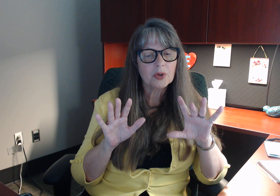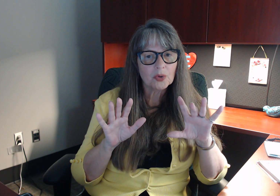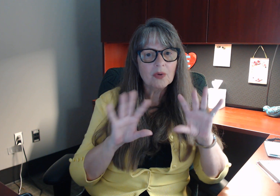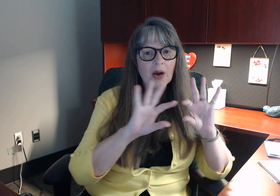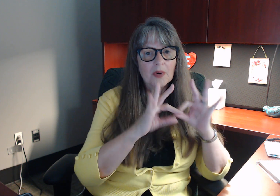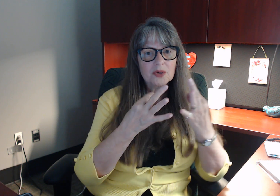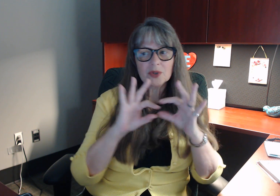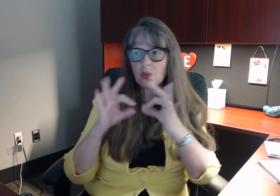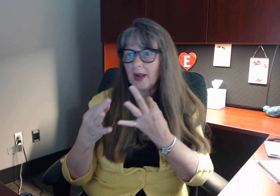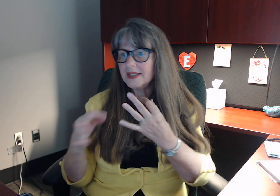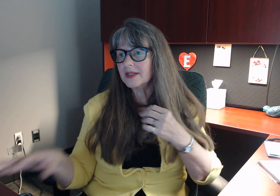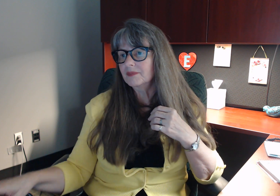plural, I want to do it twice.